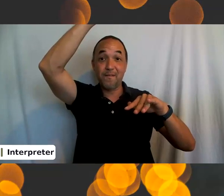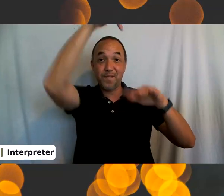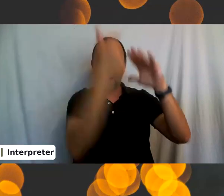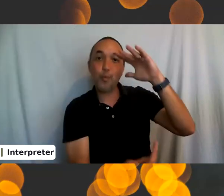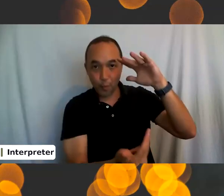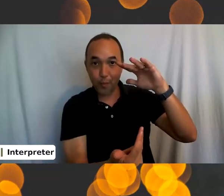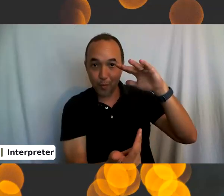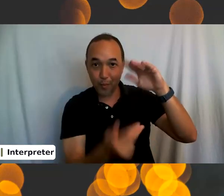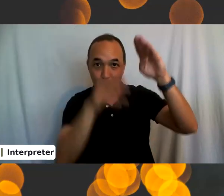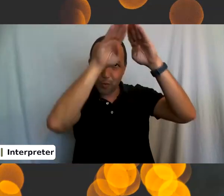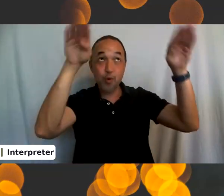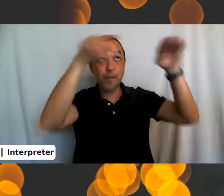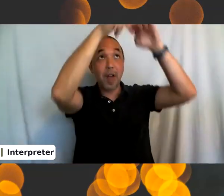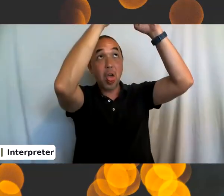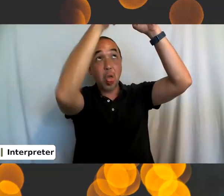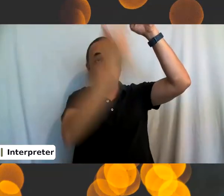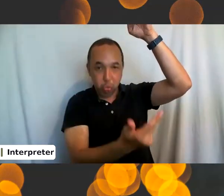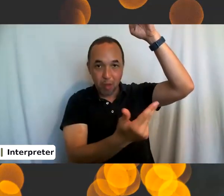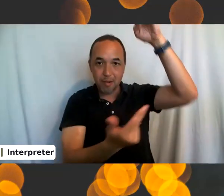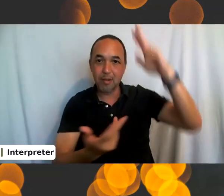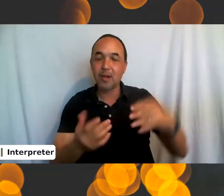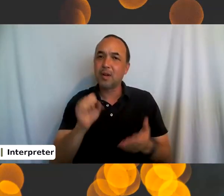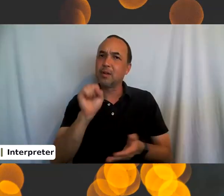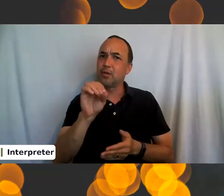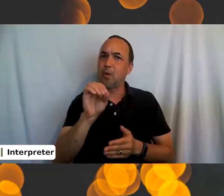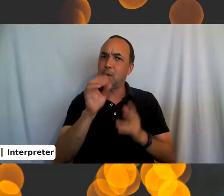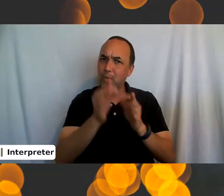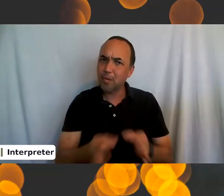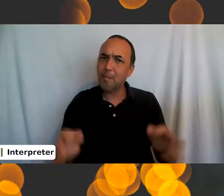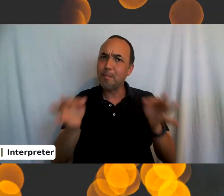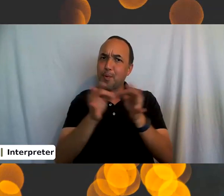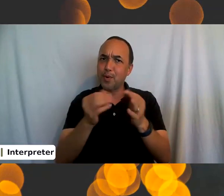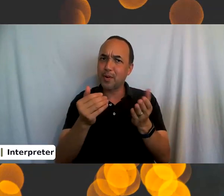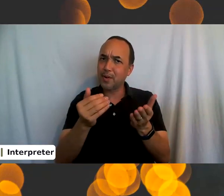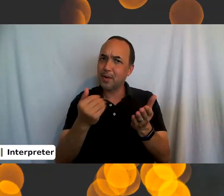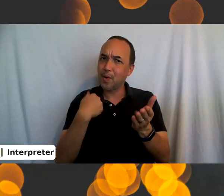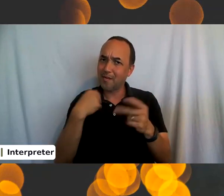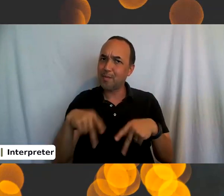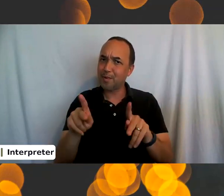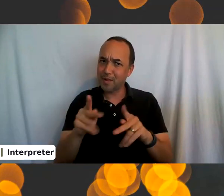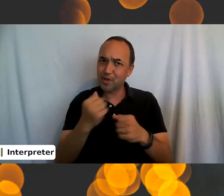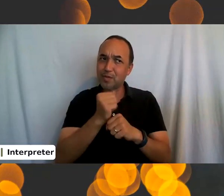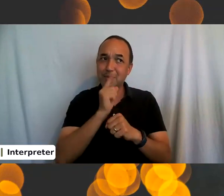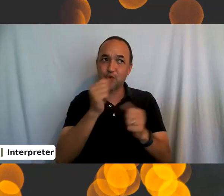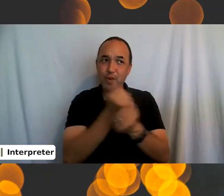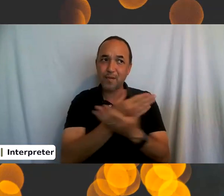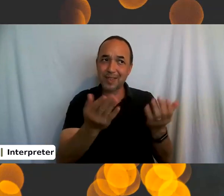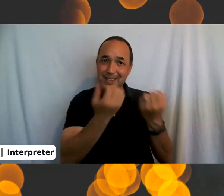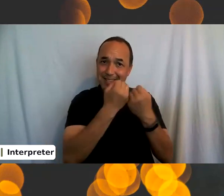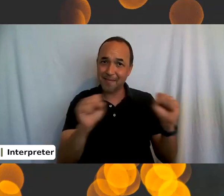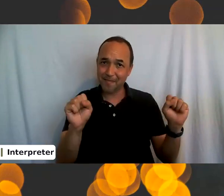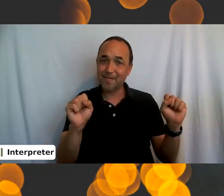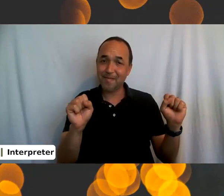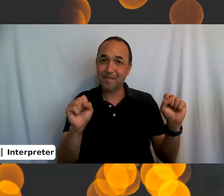so it's really important that we have permission and that these locations are safe. And so I know it's